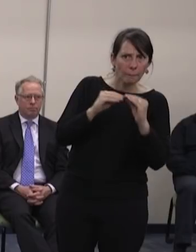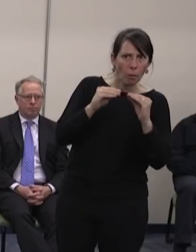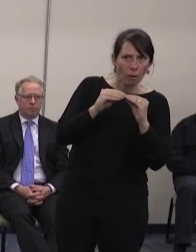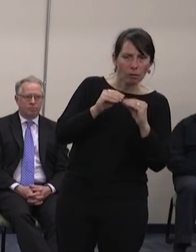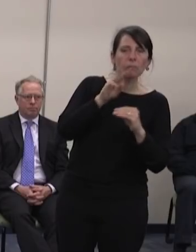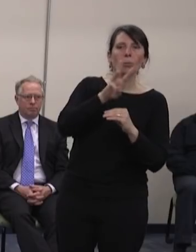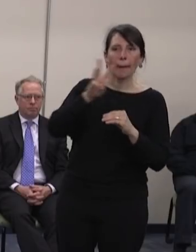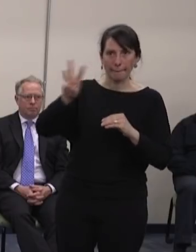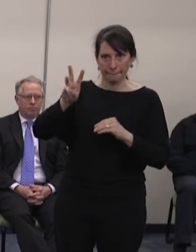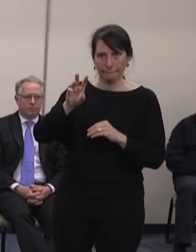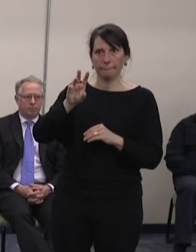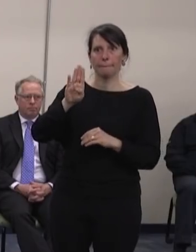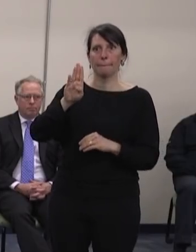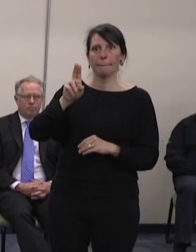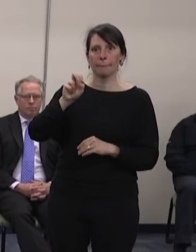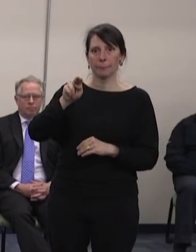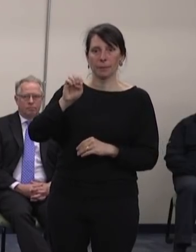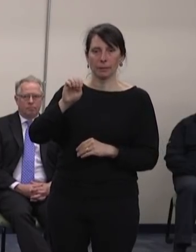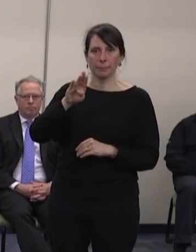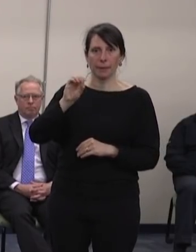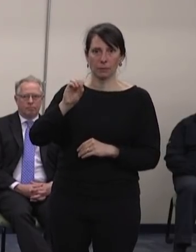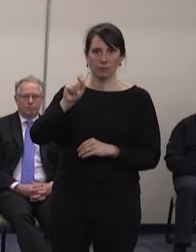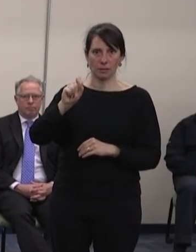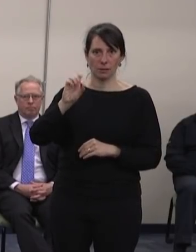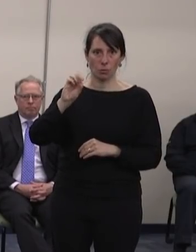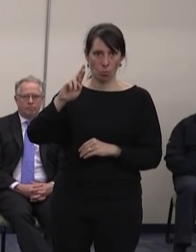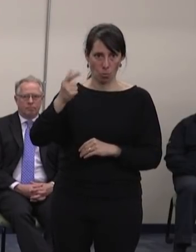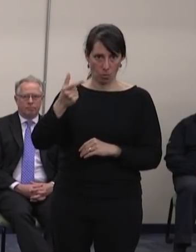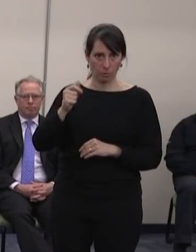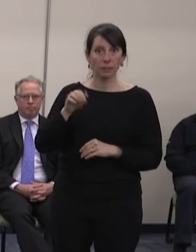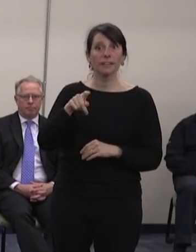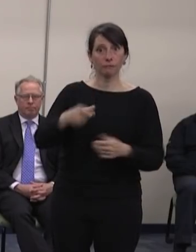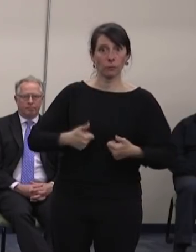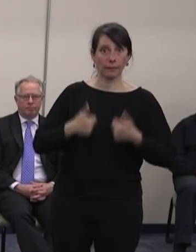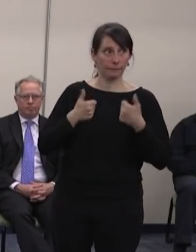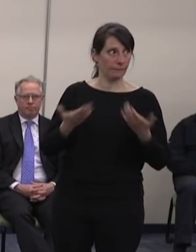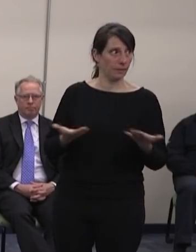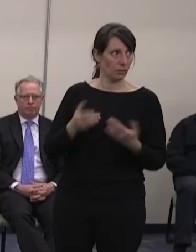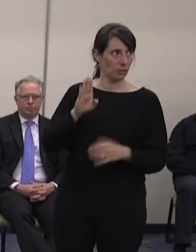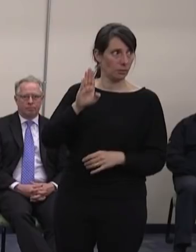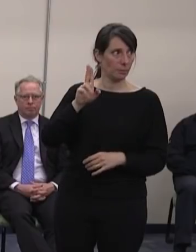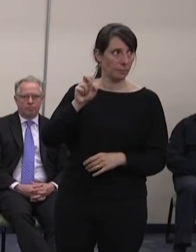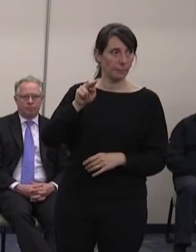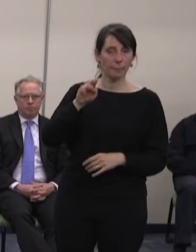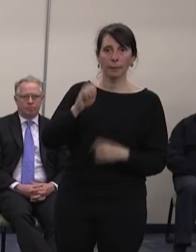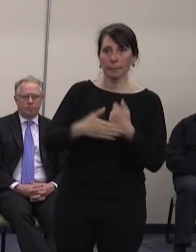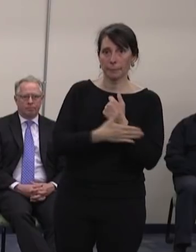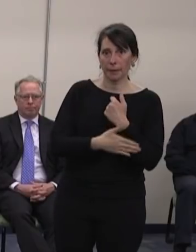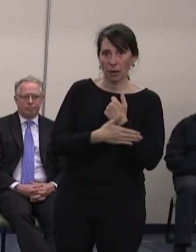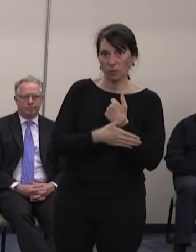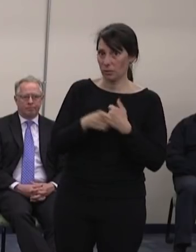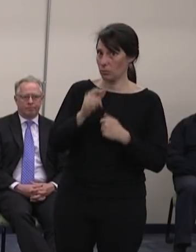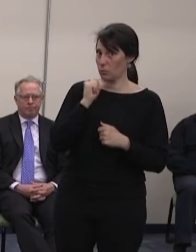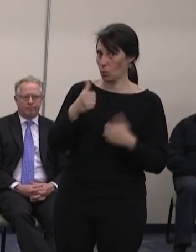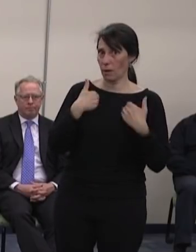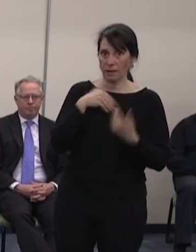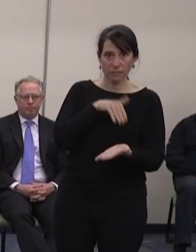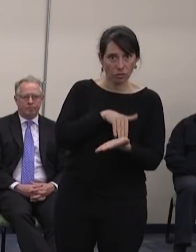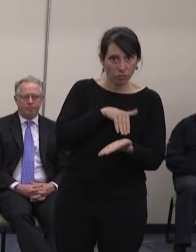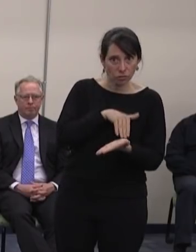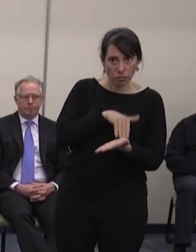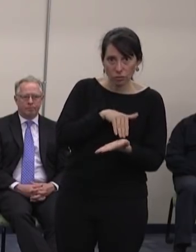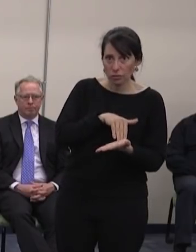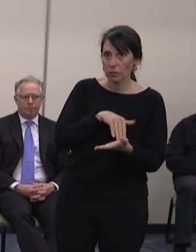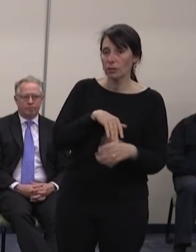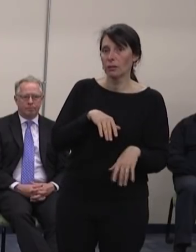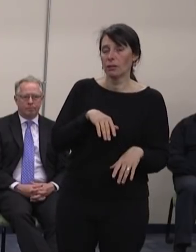And if you are a Buncombe County resident and you don't have a healthcare provider and are concerned about symptoms of